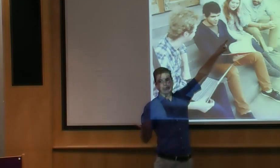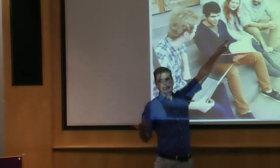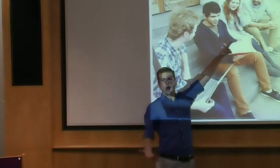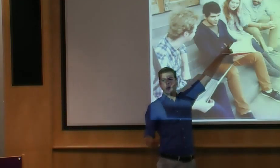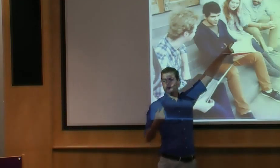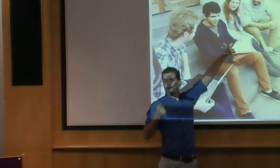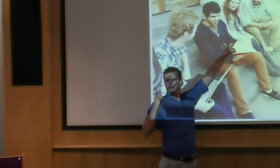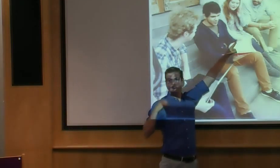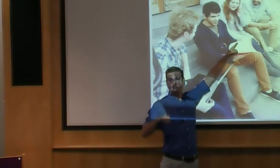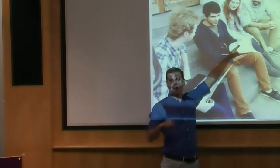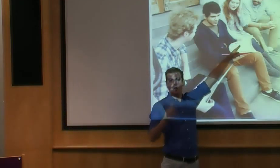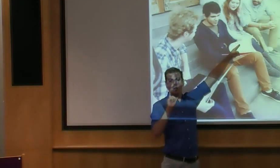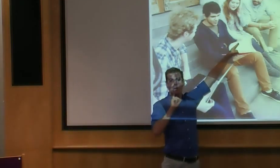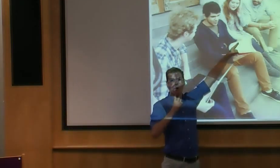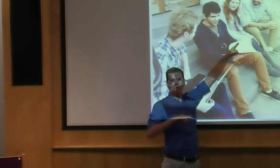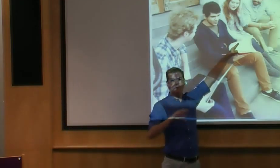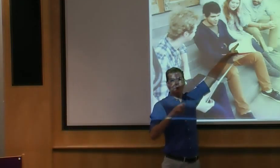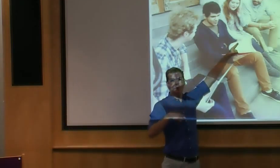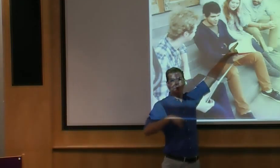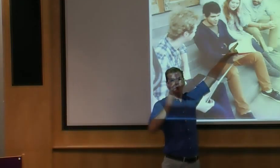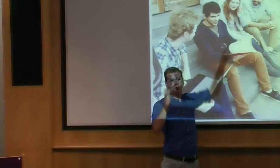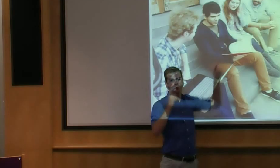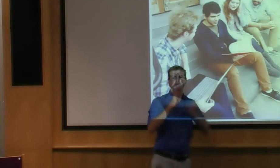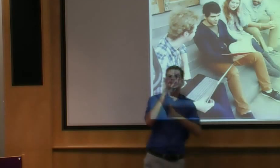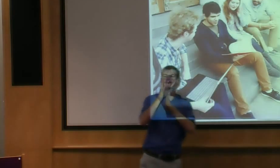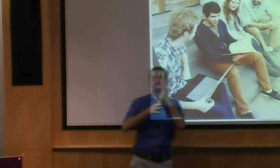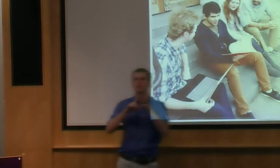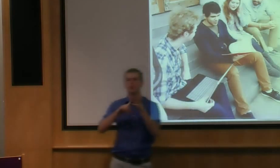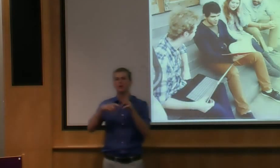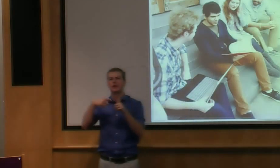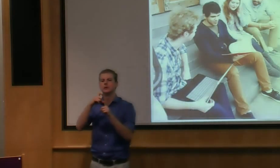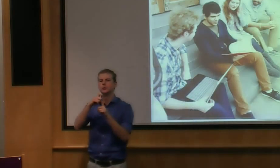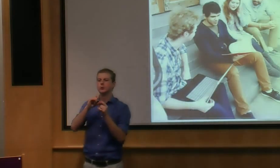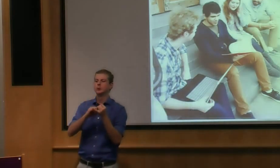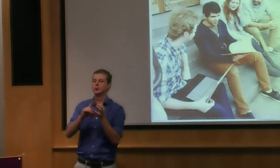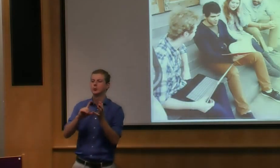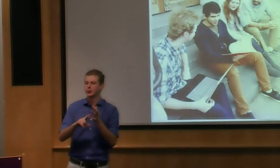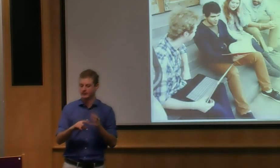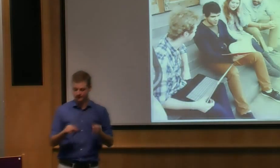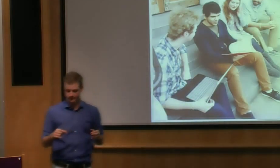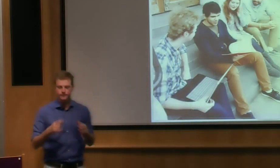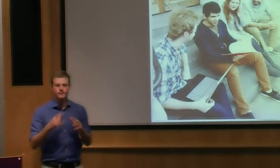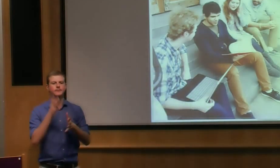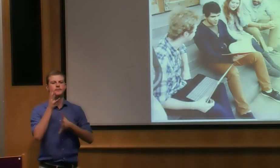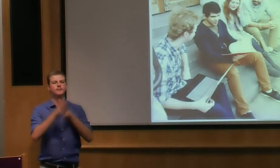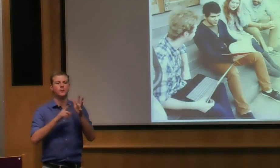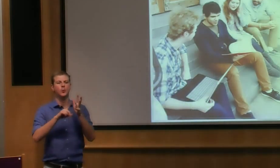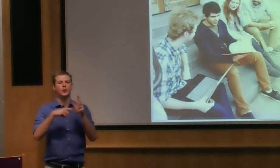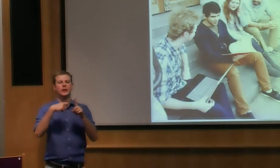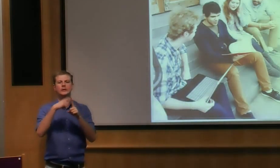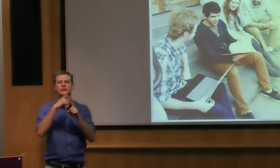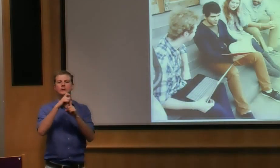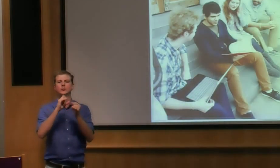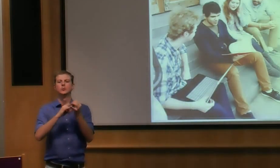here. So she's now the chair of the group. And the UKSU,